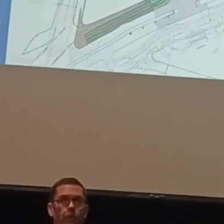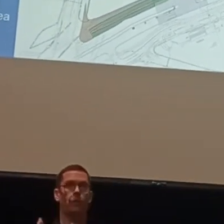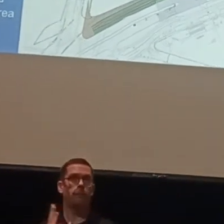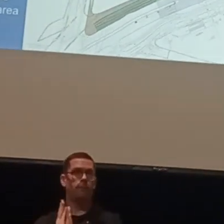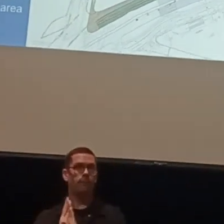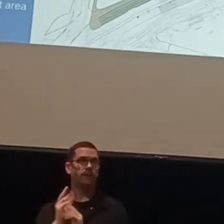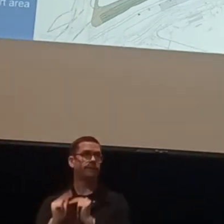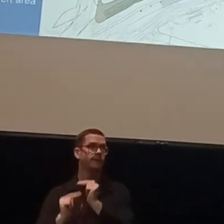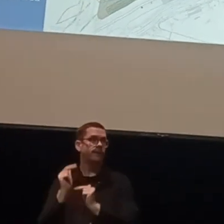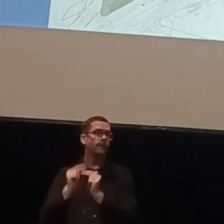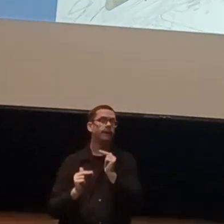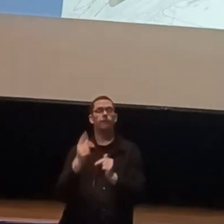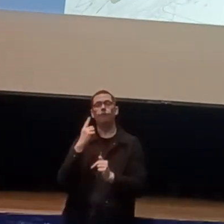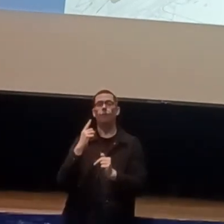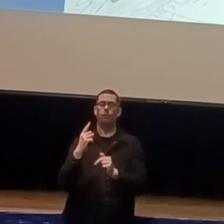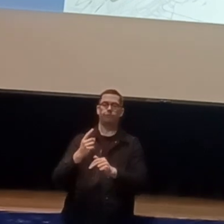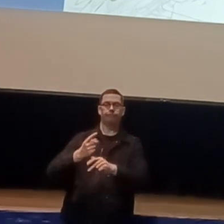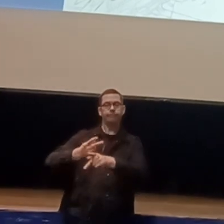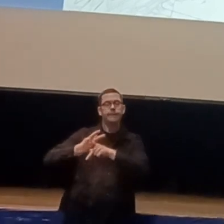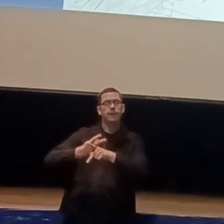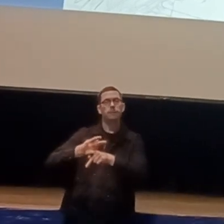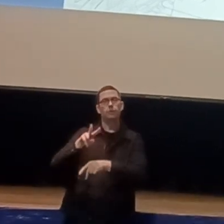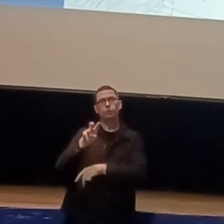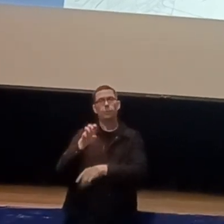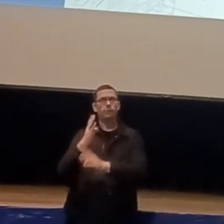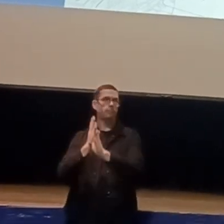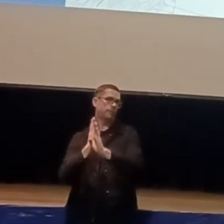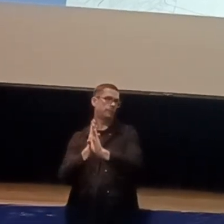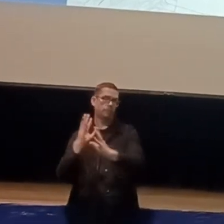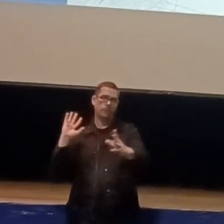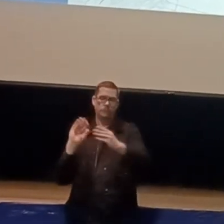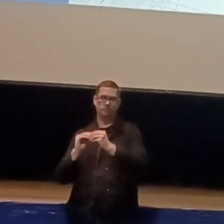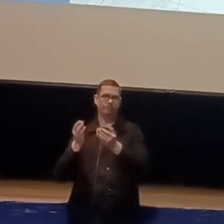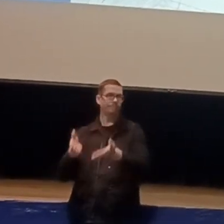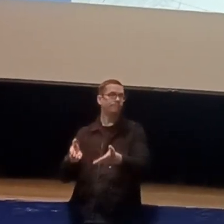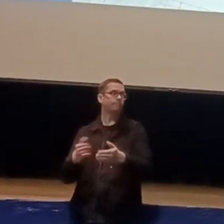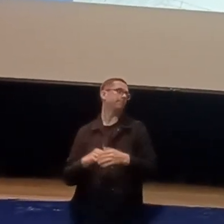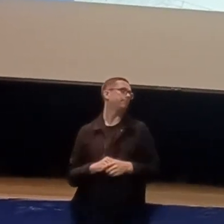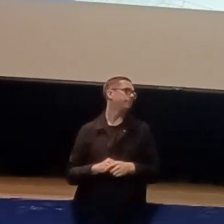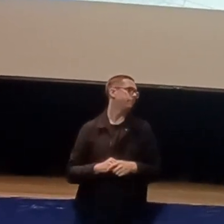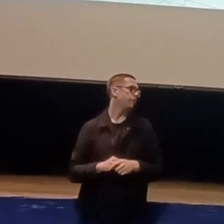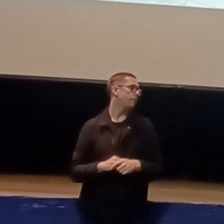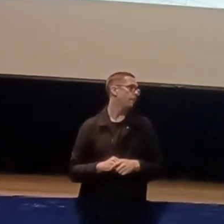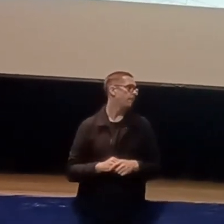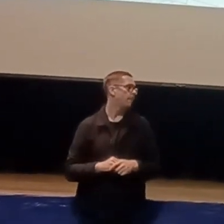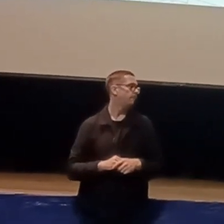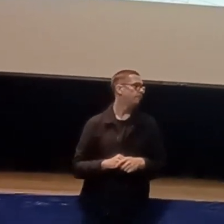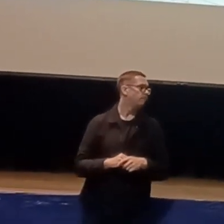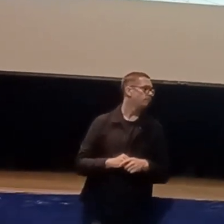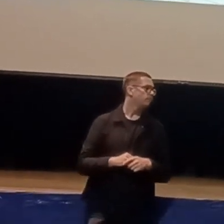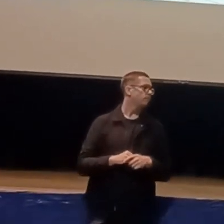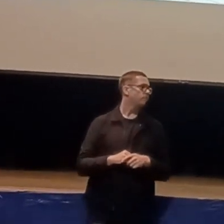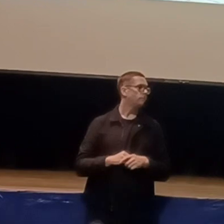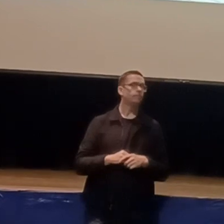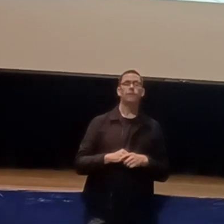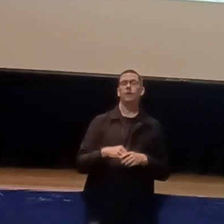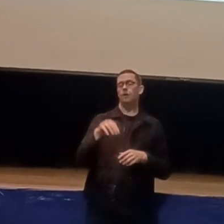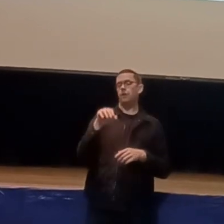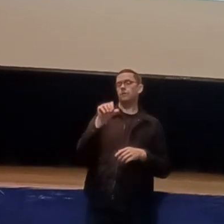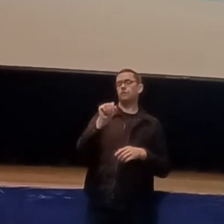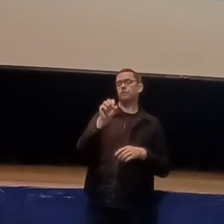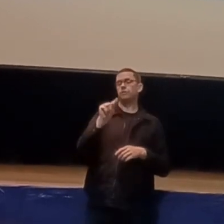housed and made for housing and maintaining 200 buses. We spanned over the Stony Brook conduit